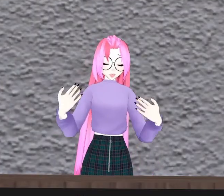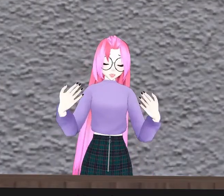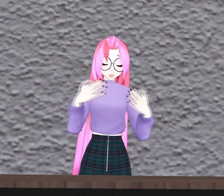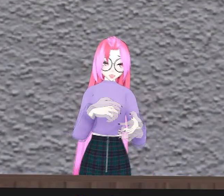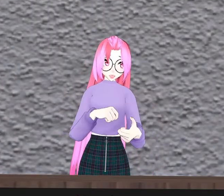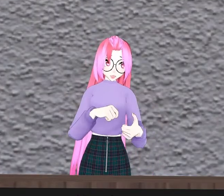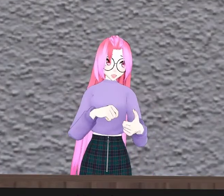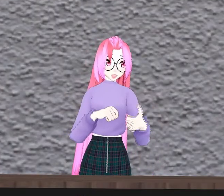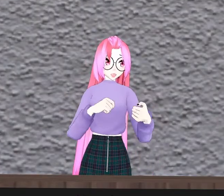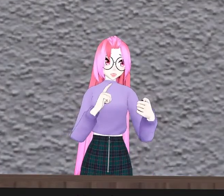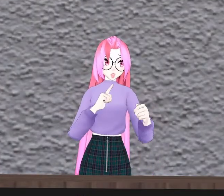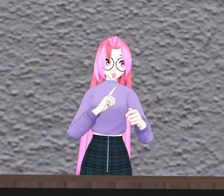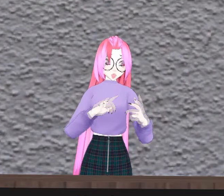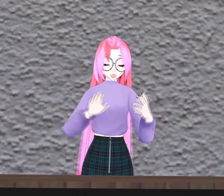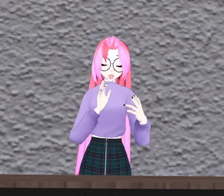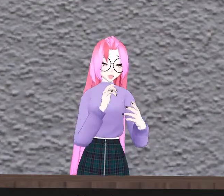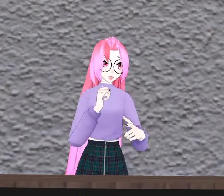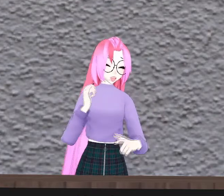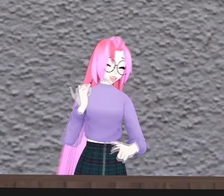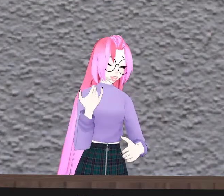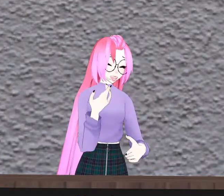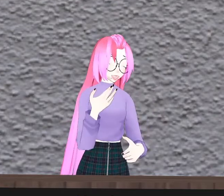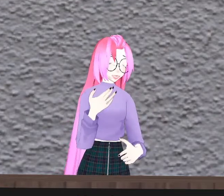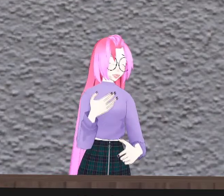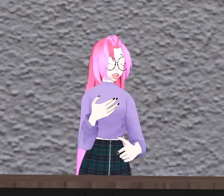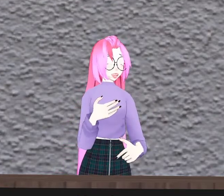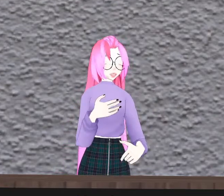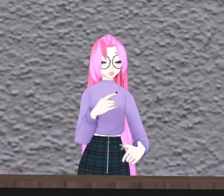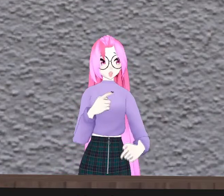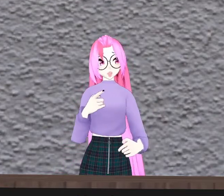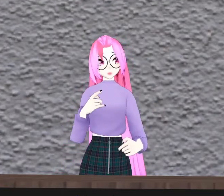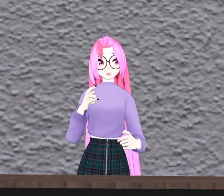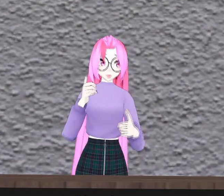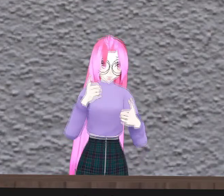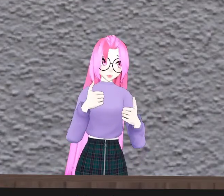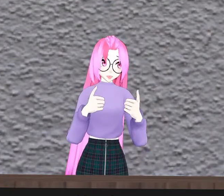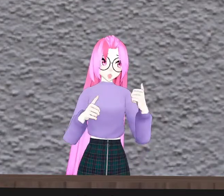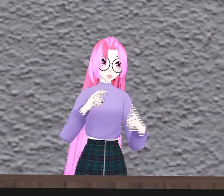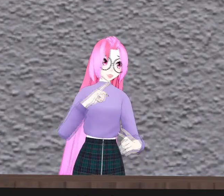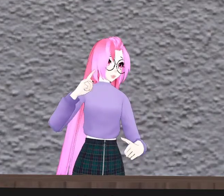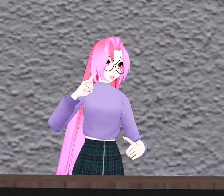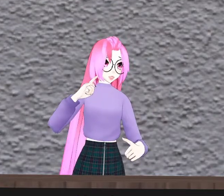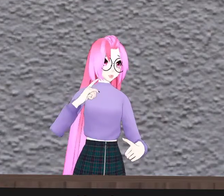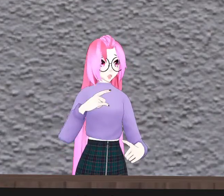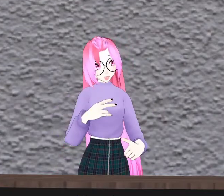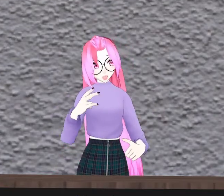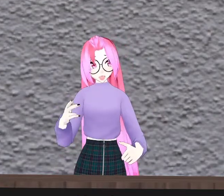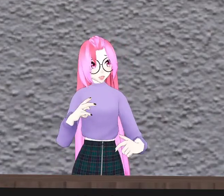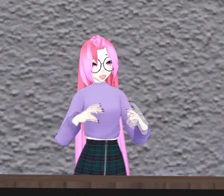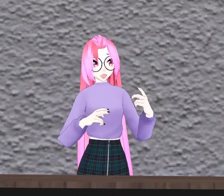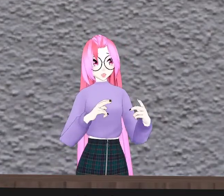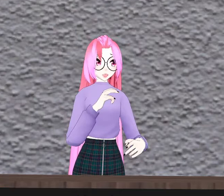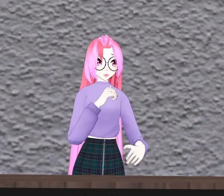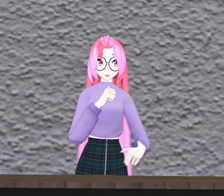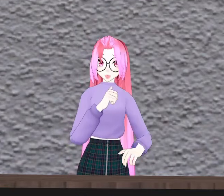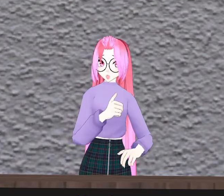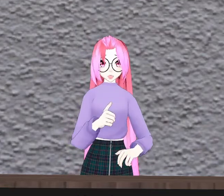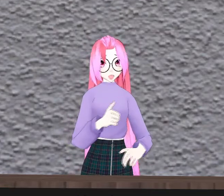of goes hand in hand with something that not everyone knows, and that most deaf or hard of hearing people do